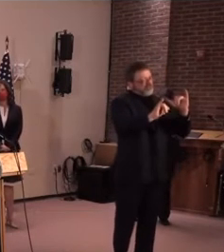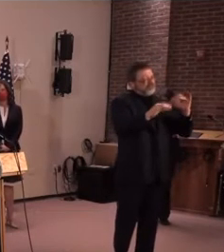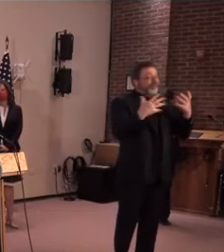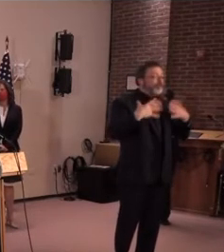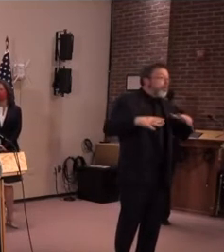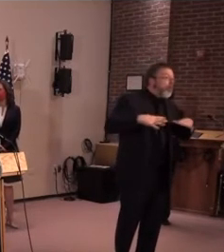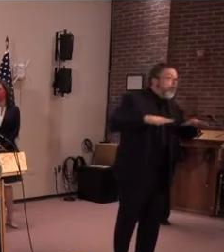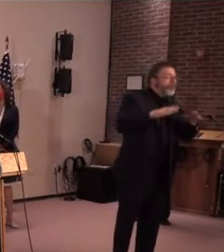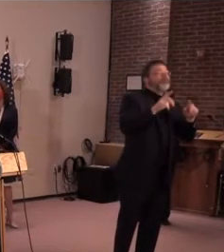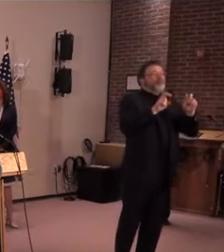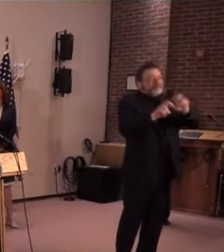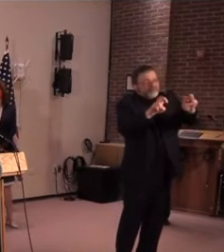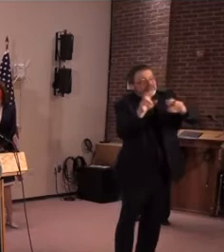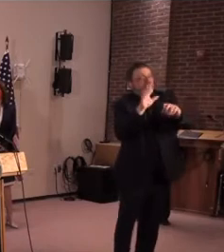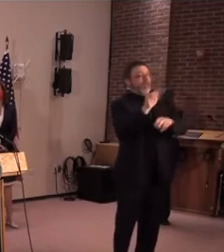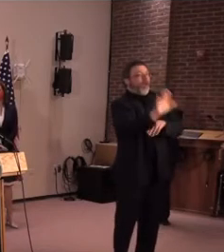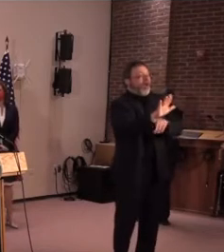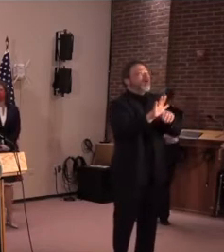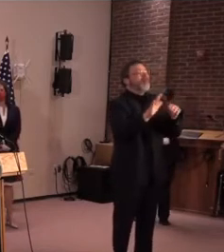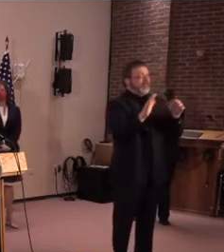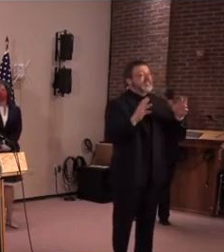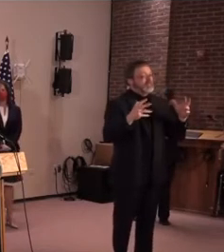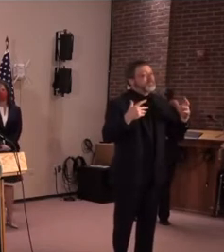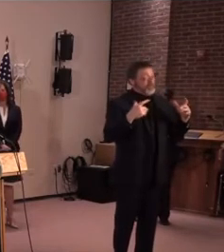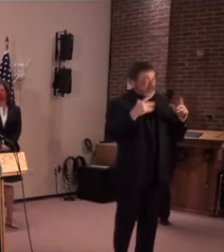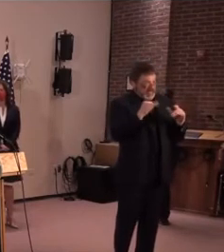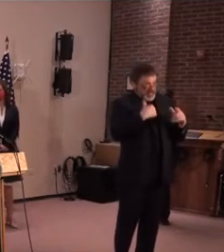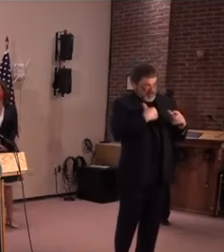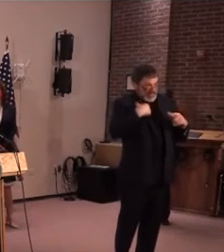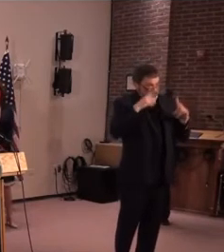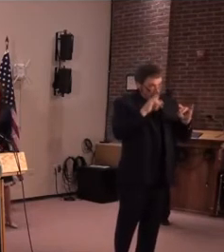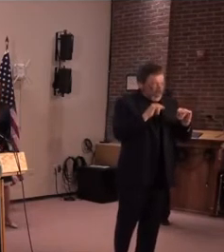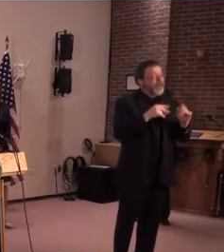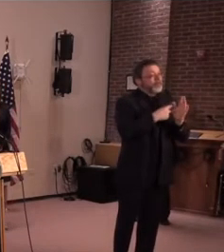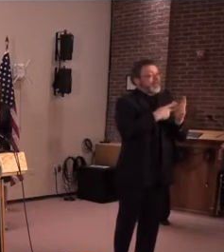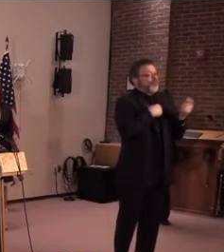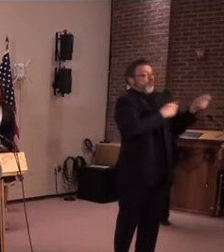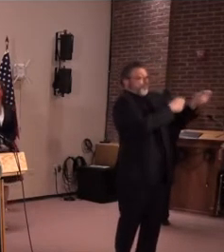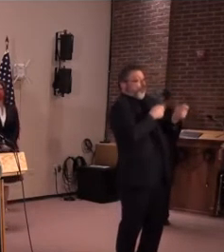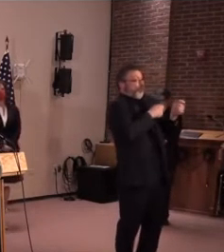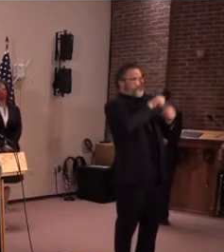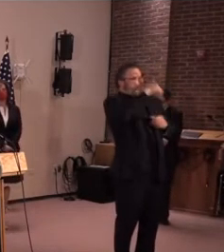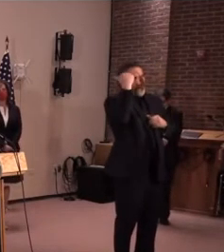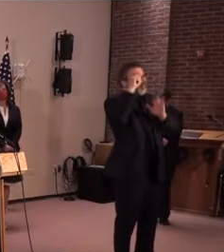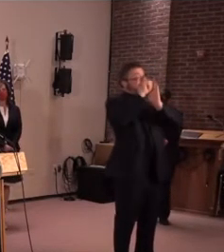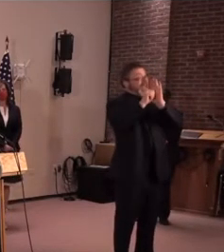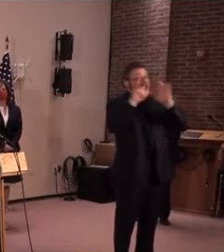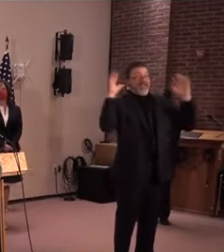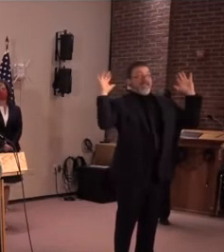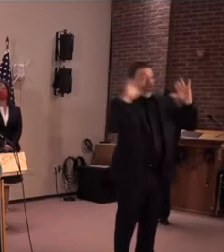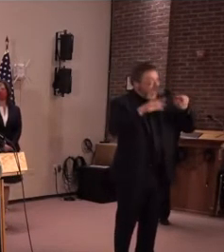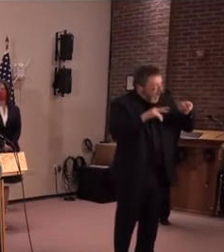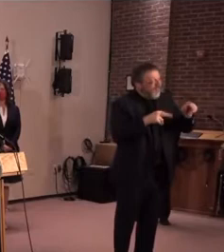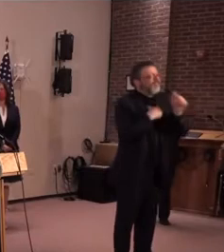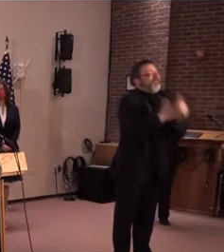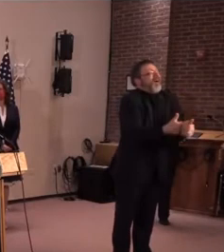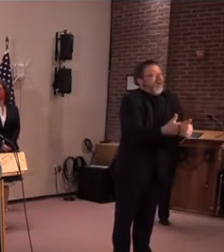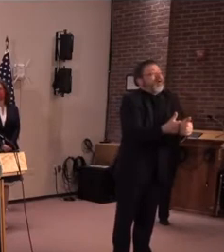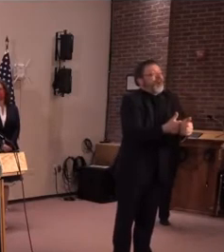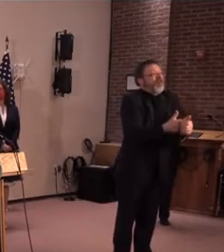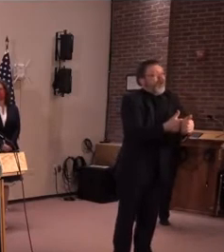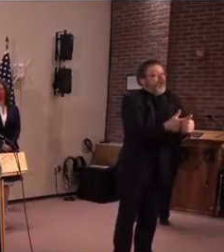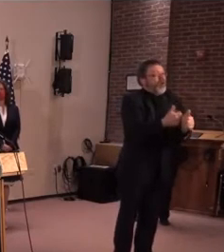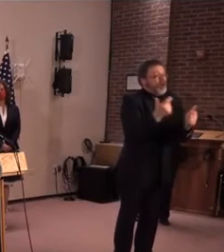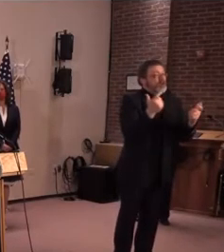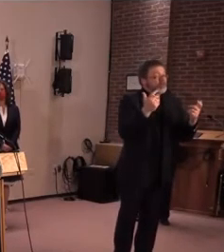grants. This grant funding will be available for regional organizations to create consumer stimulus